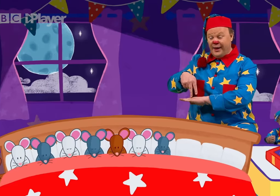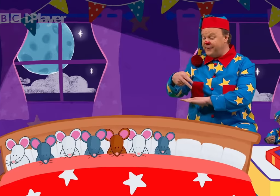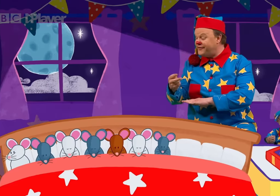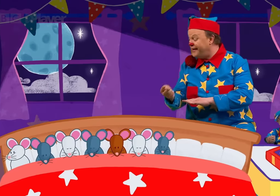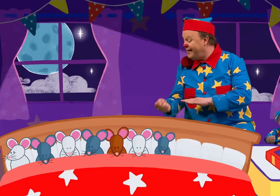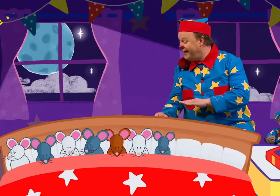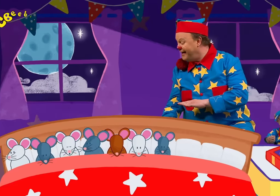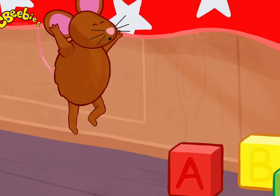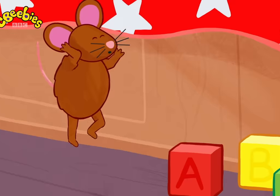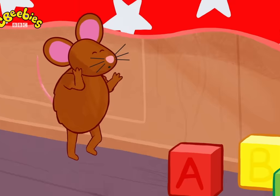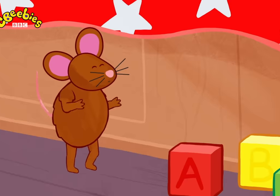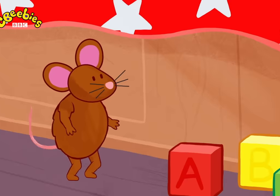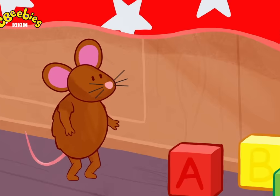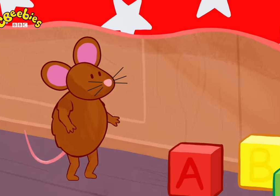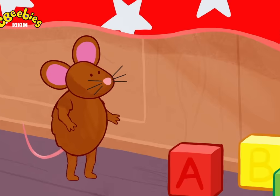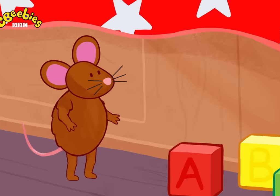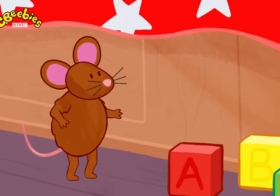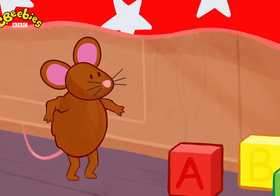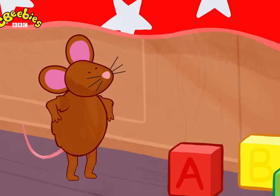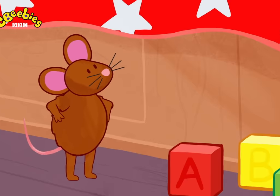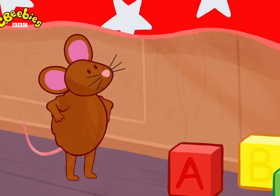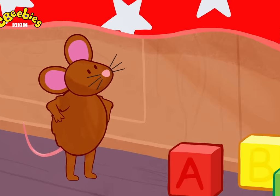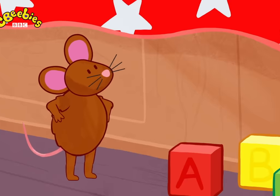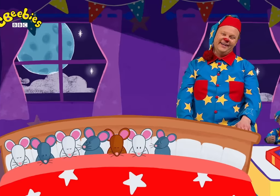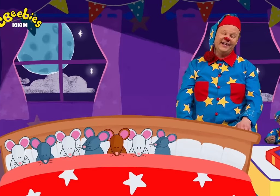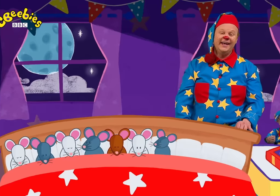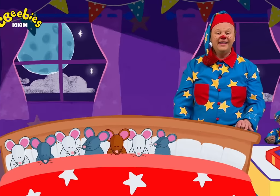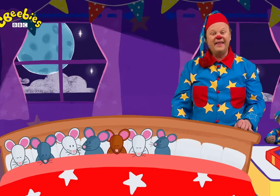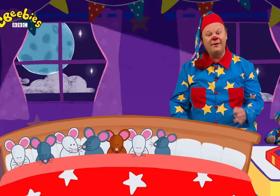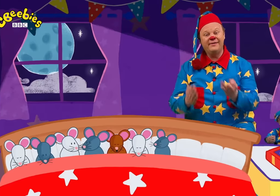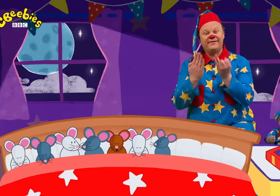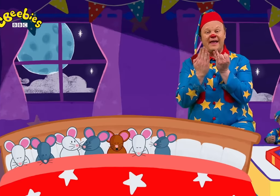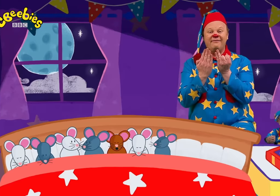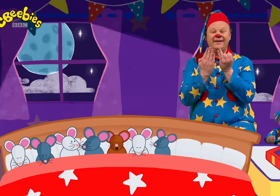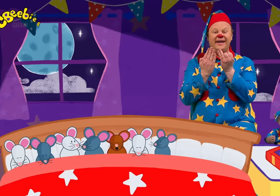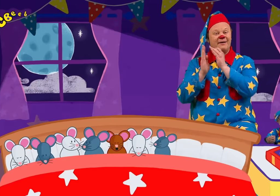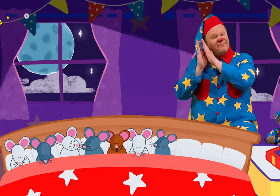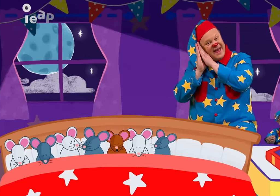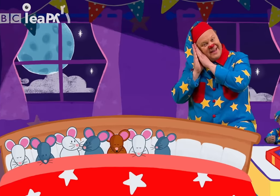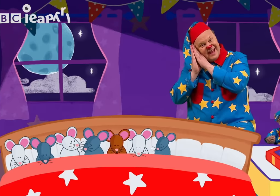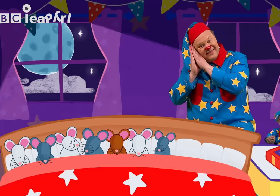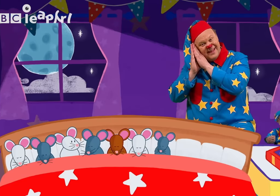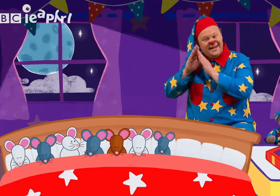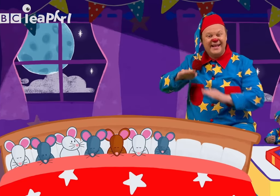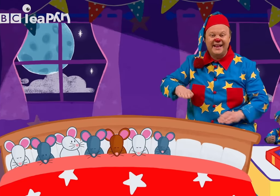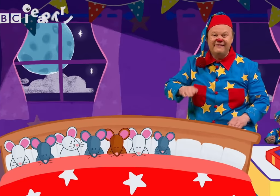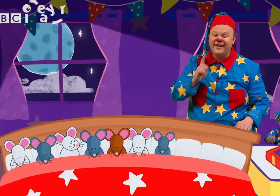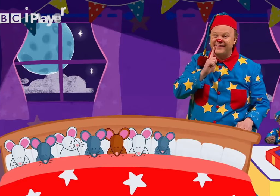out. Oh dear. There were 7 in a bed and the little one